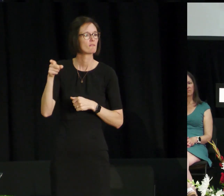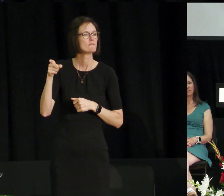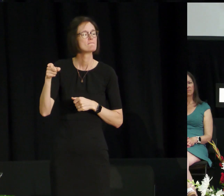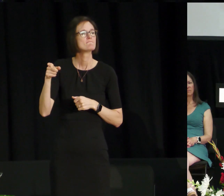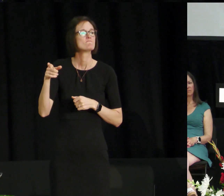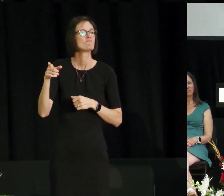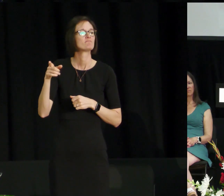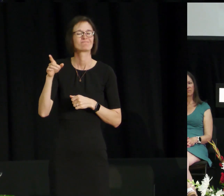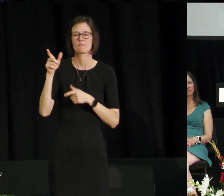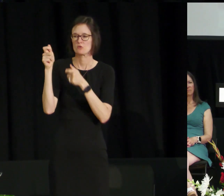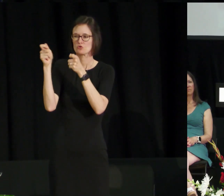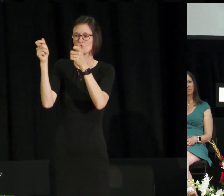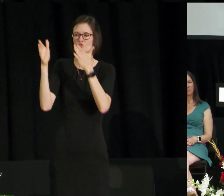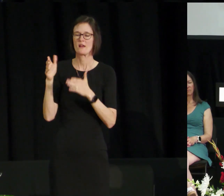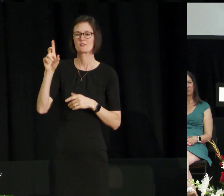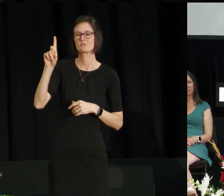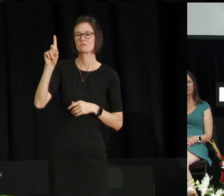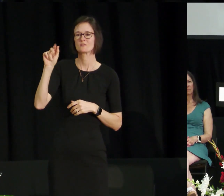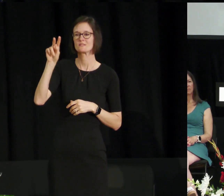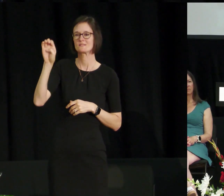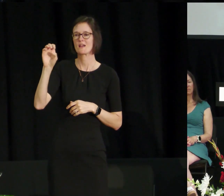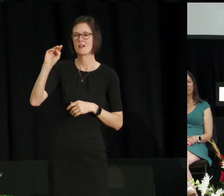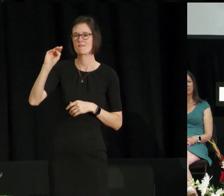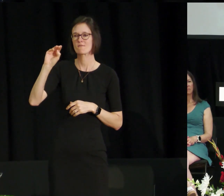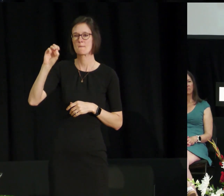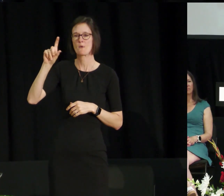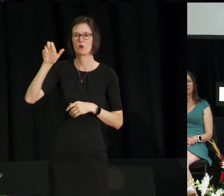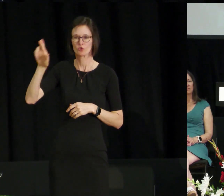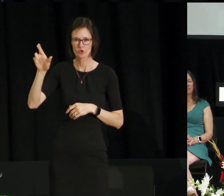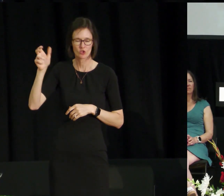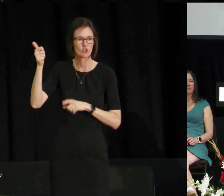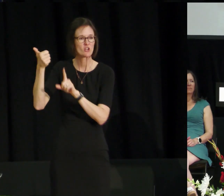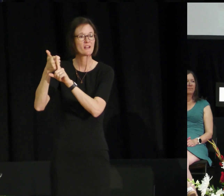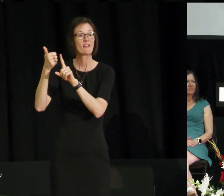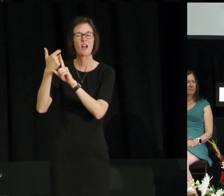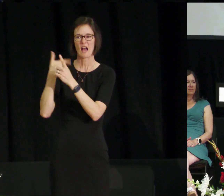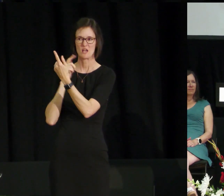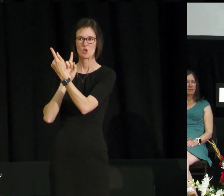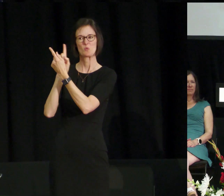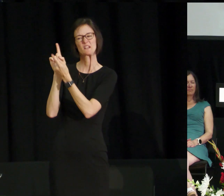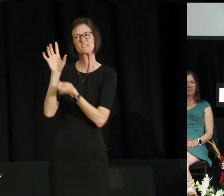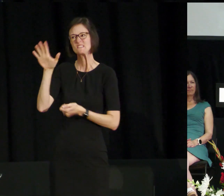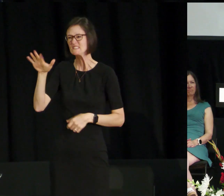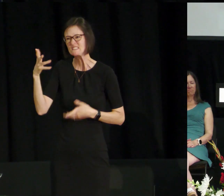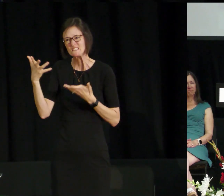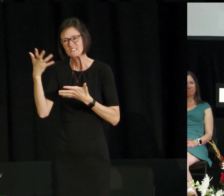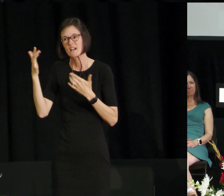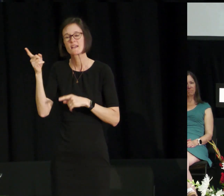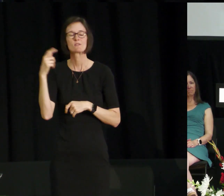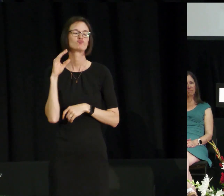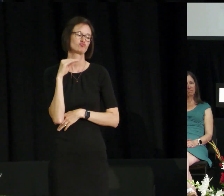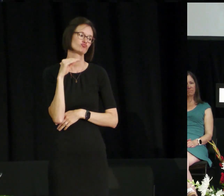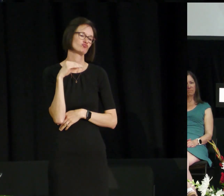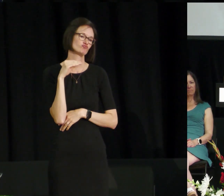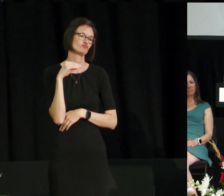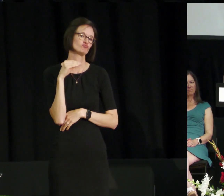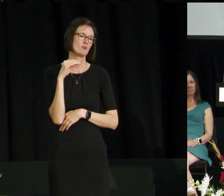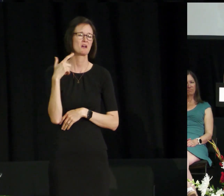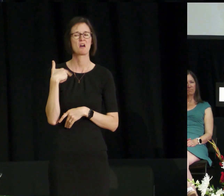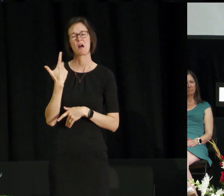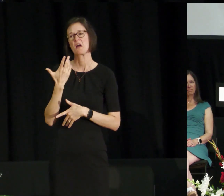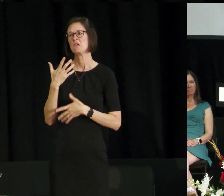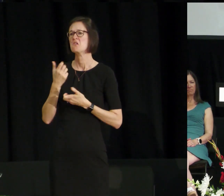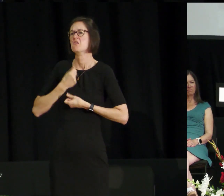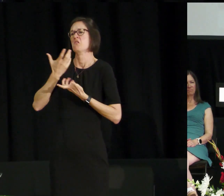director of the time Was Dave Munger And he would just shake his head Up and down And it's like Yeah I know So I was telling him My pity story